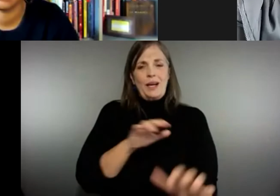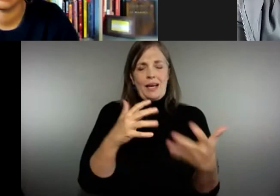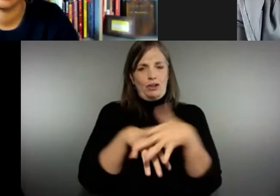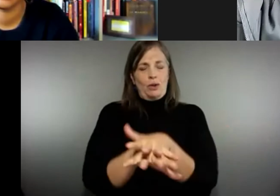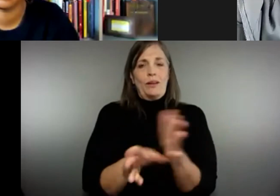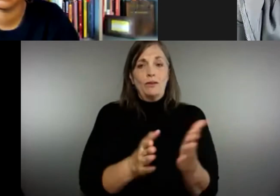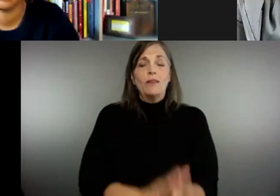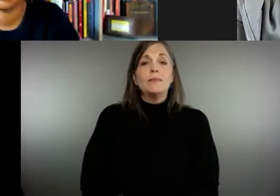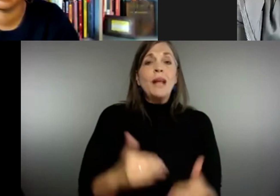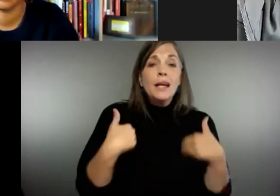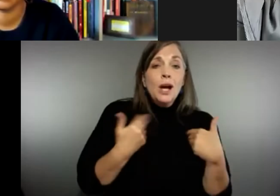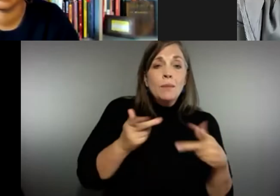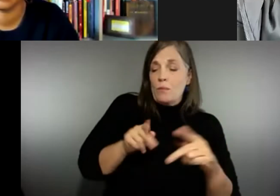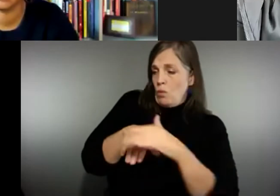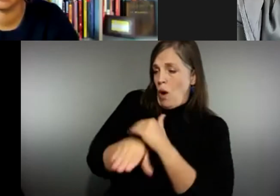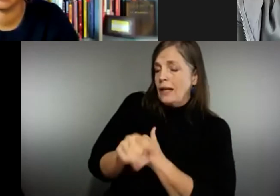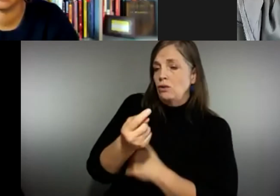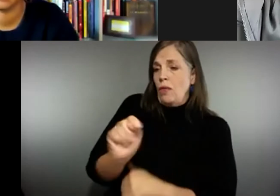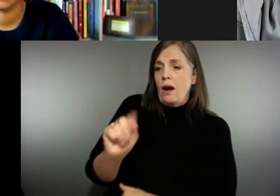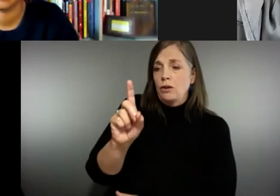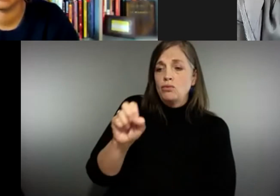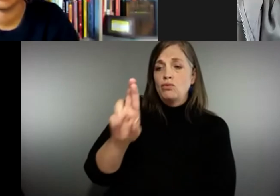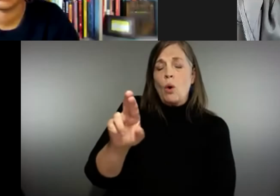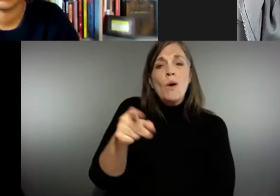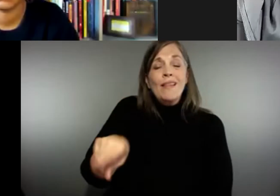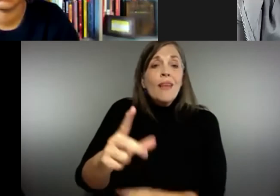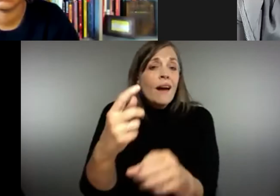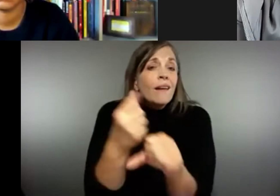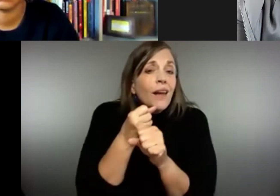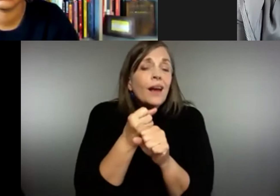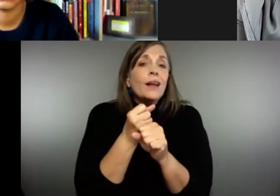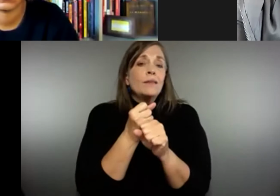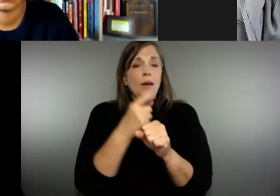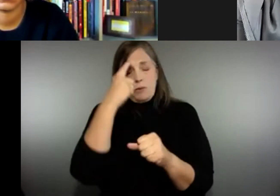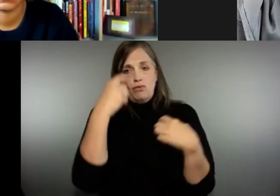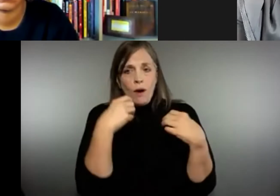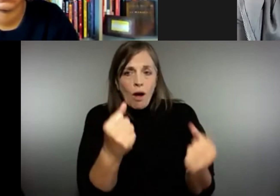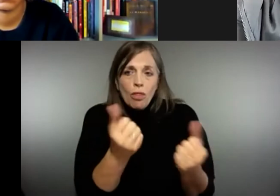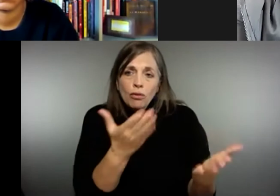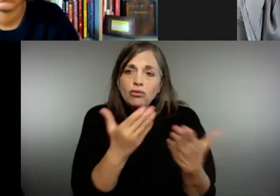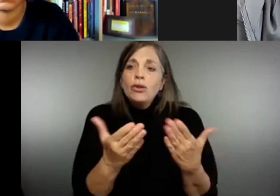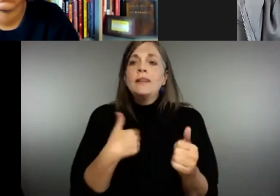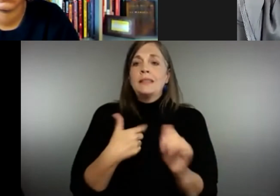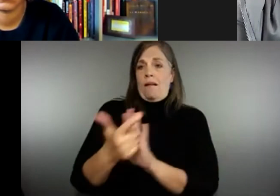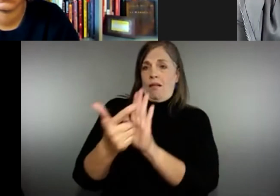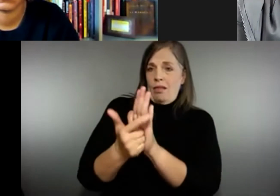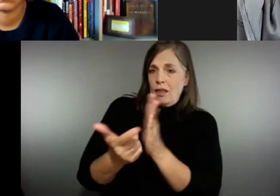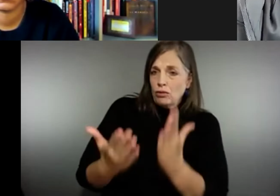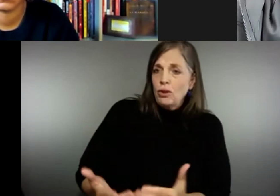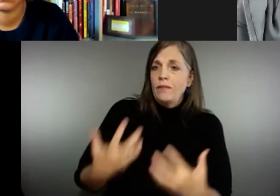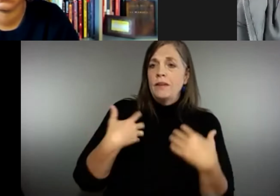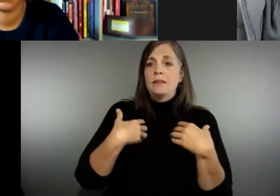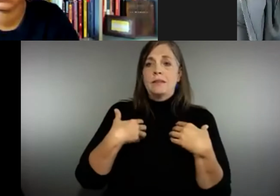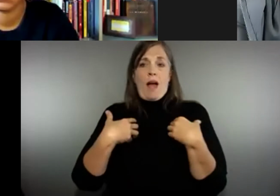services they get legal services they get health care services and to them their experience is seamless the work of coordination and integration